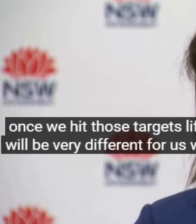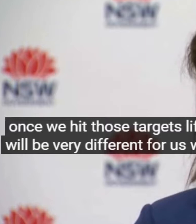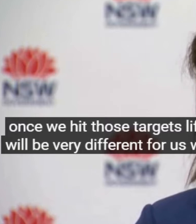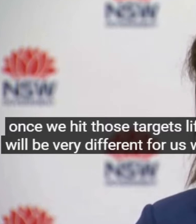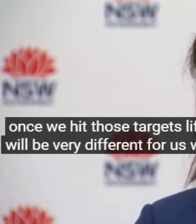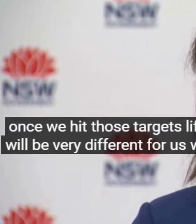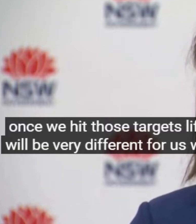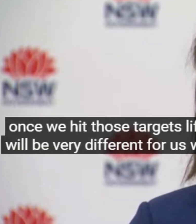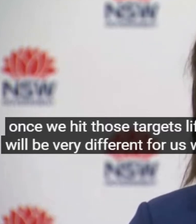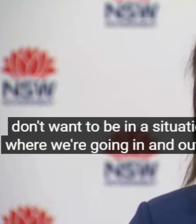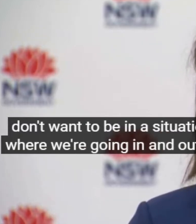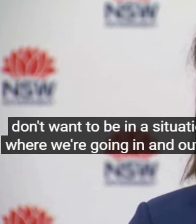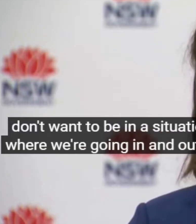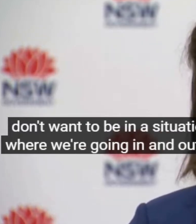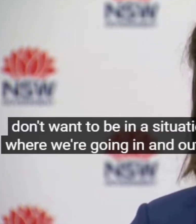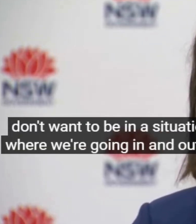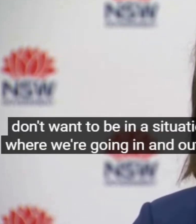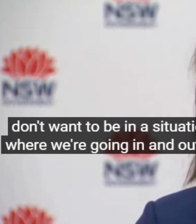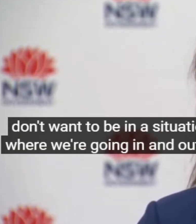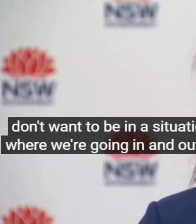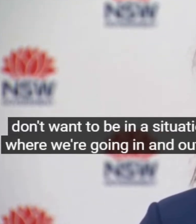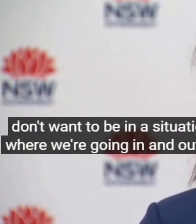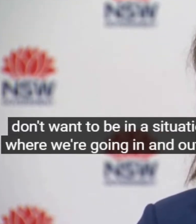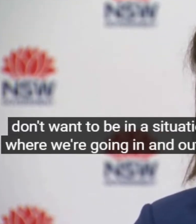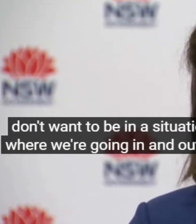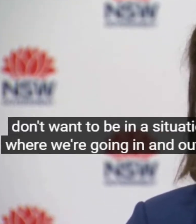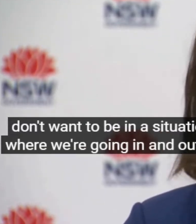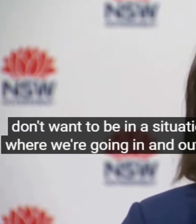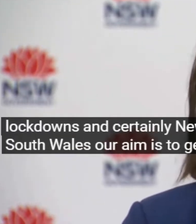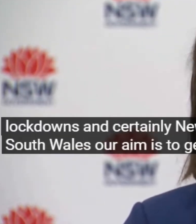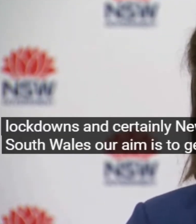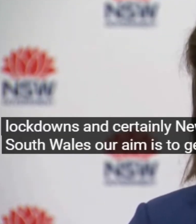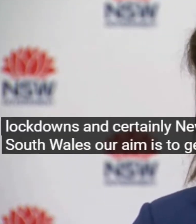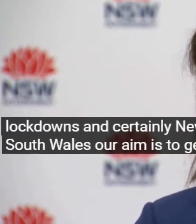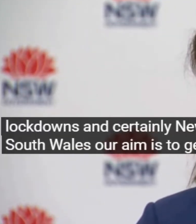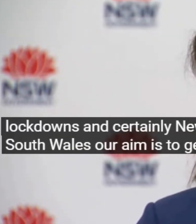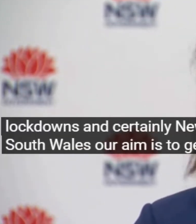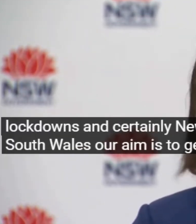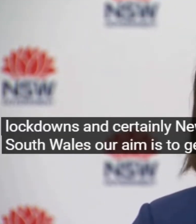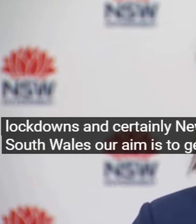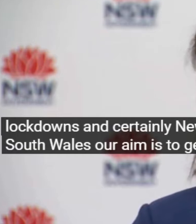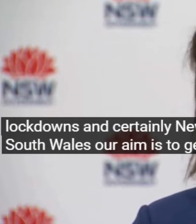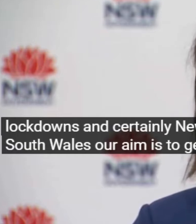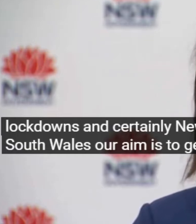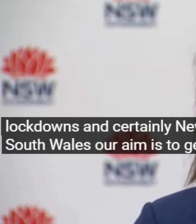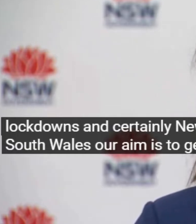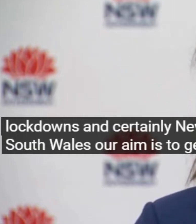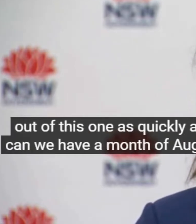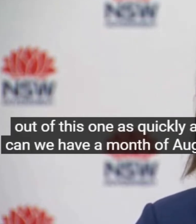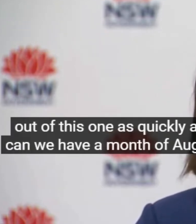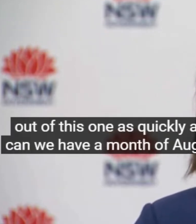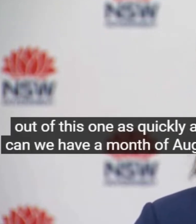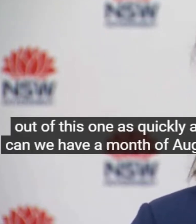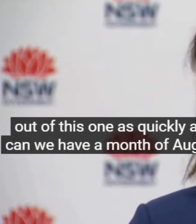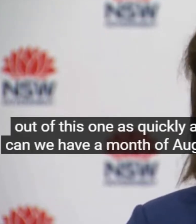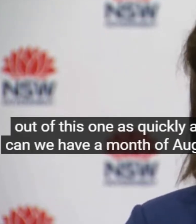increase our hubs, working with the GPs, getting more pharmacists on board and making sure we get as many jabs in arms as possible. Let August be the